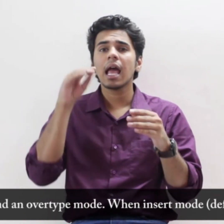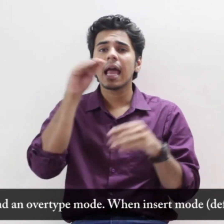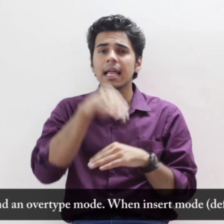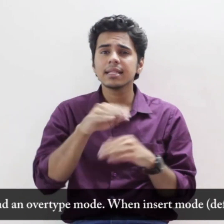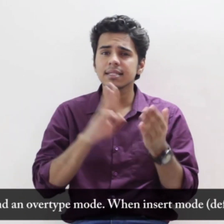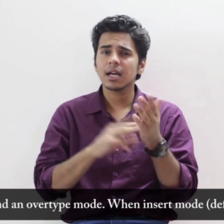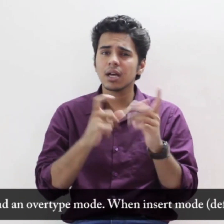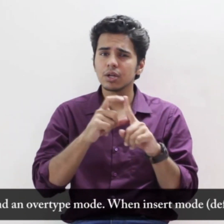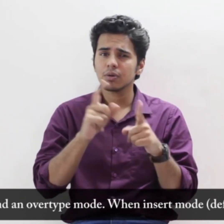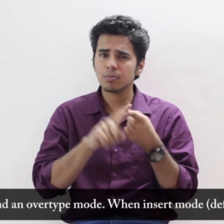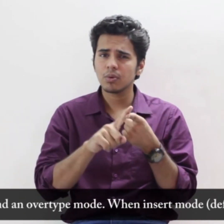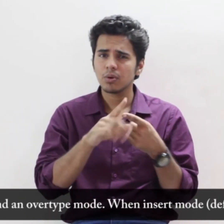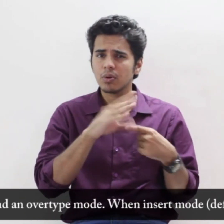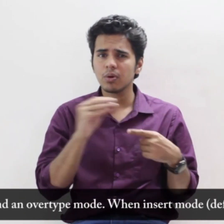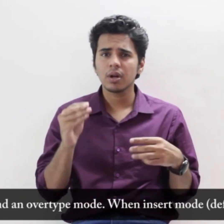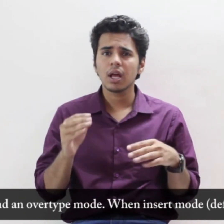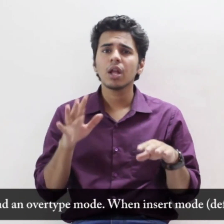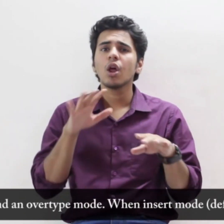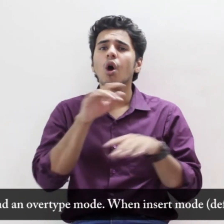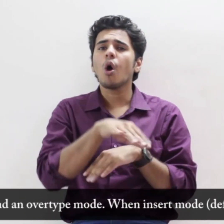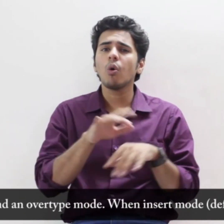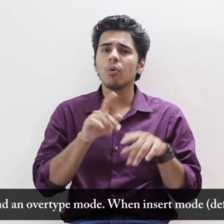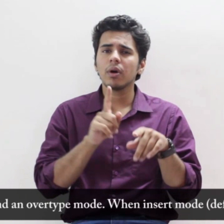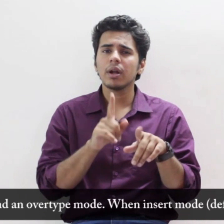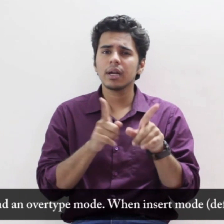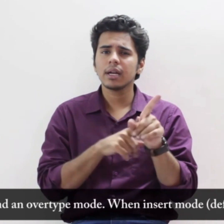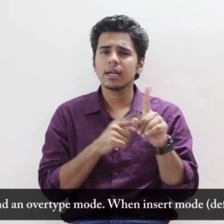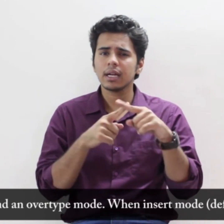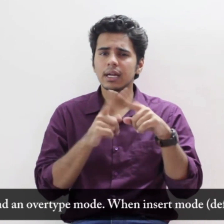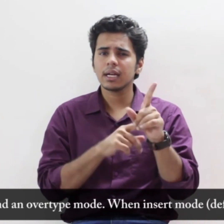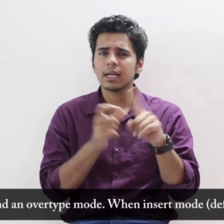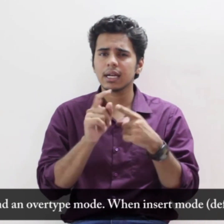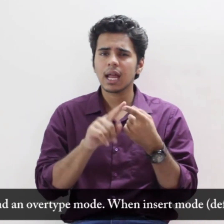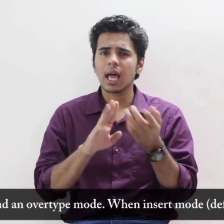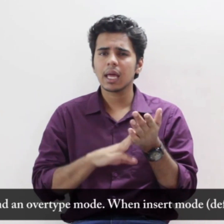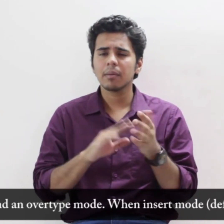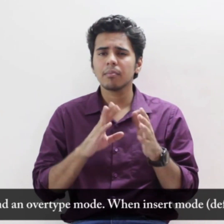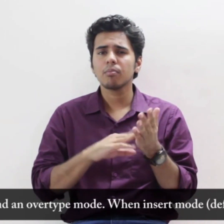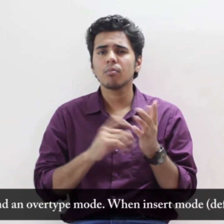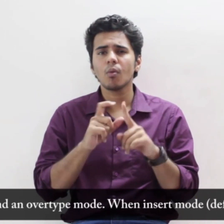Insert mode and an overtype mode. When insert mode default is active,